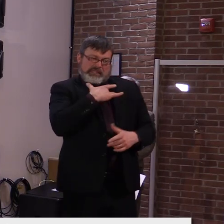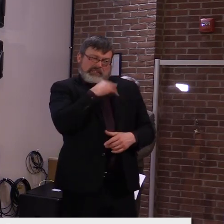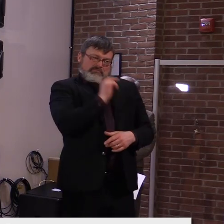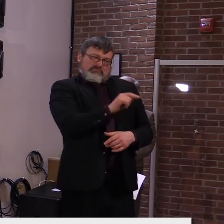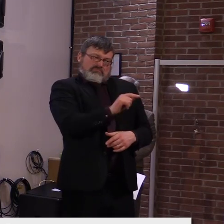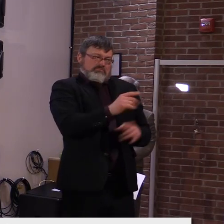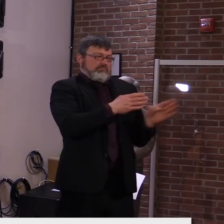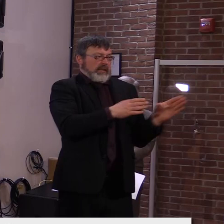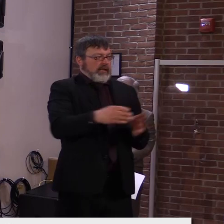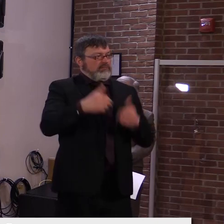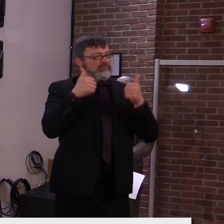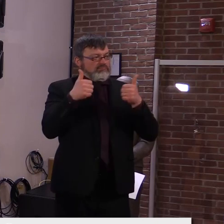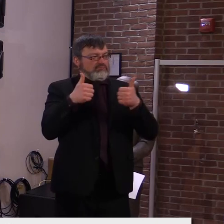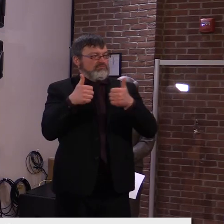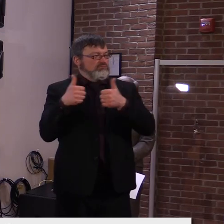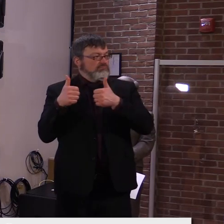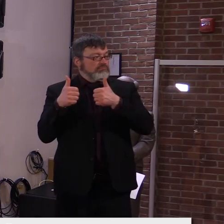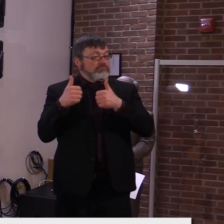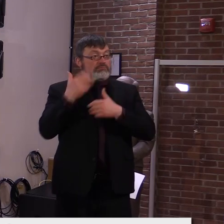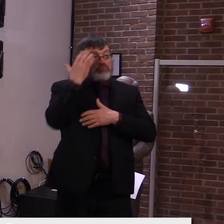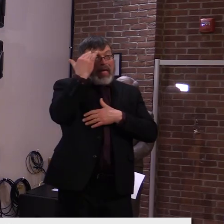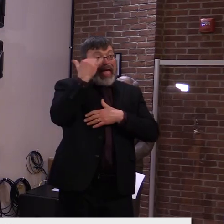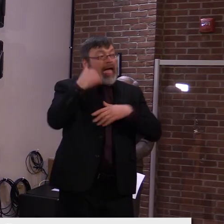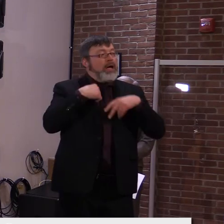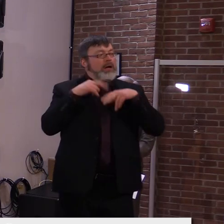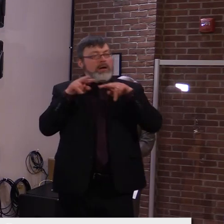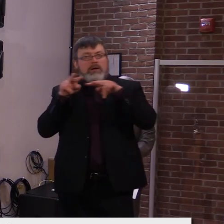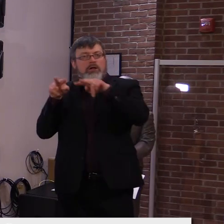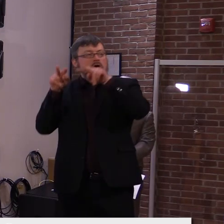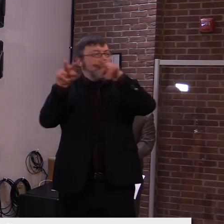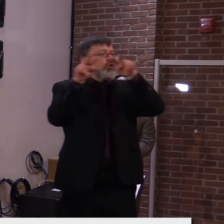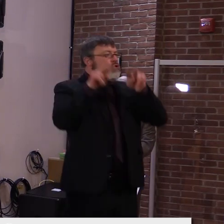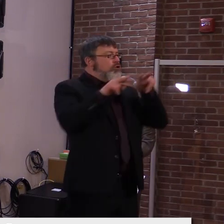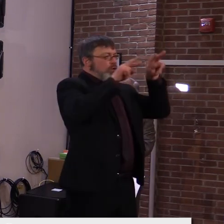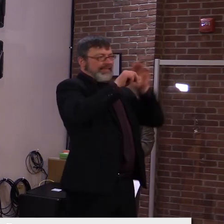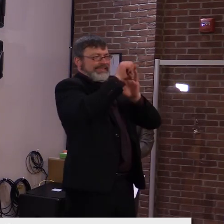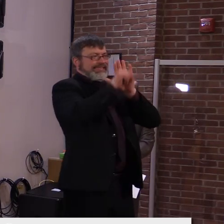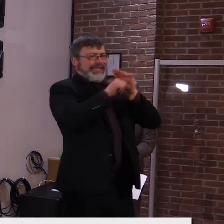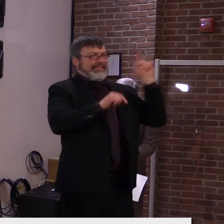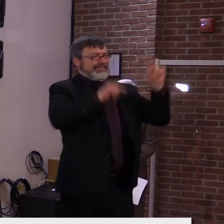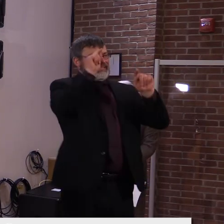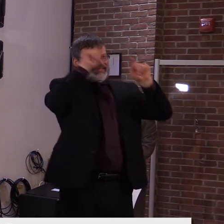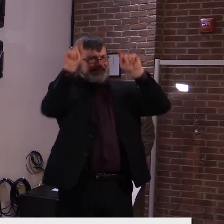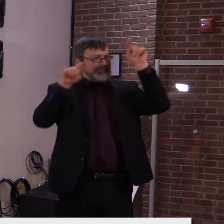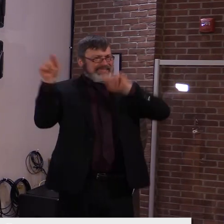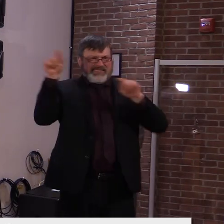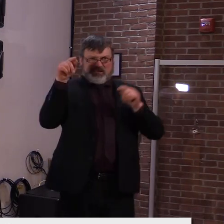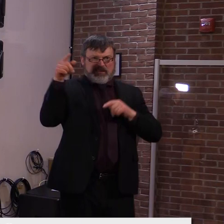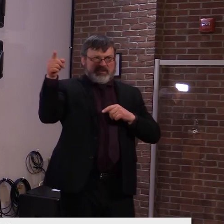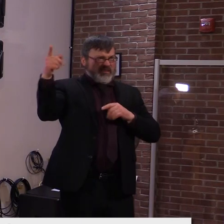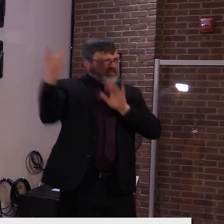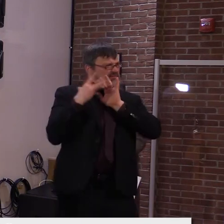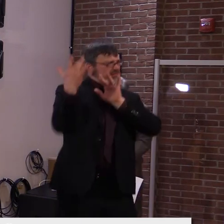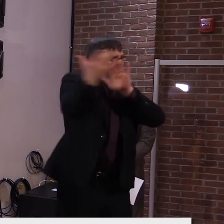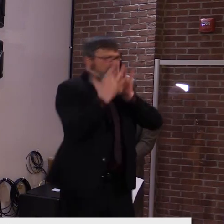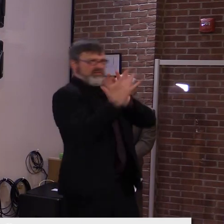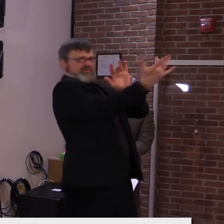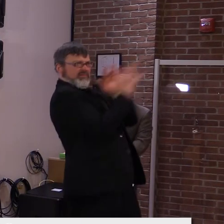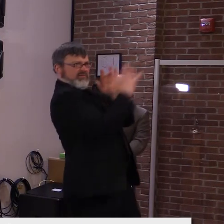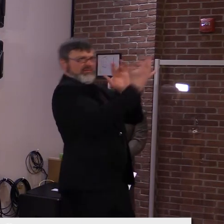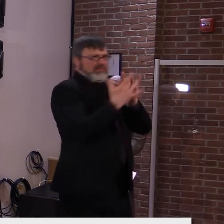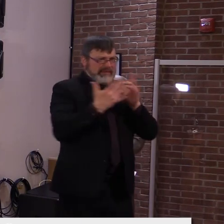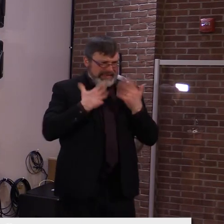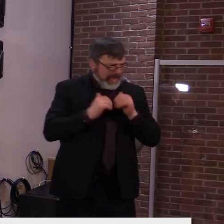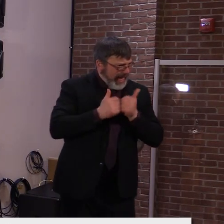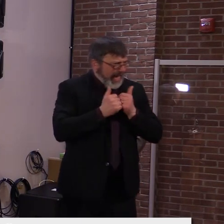other states. I've had other governors call and ask how we're doing what we're doing. And you can see